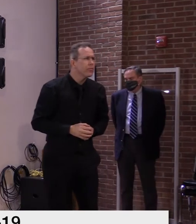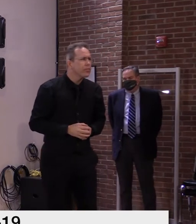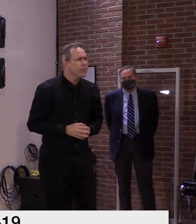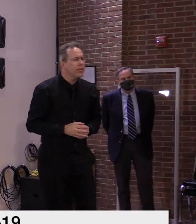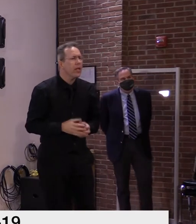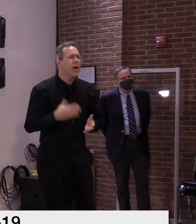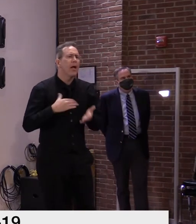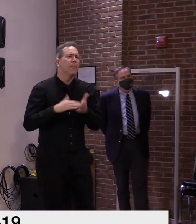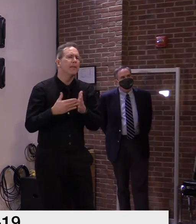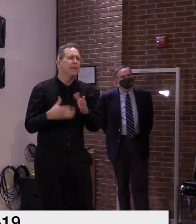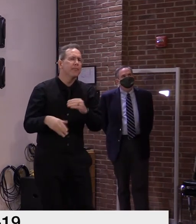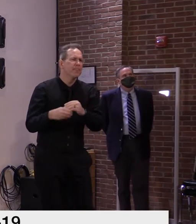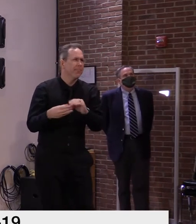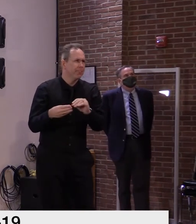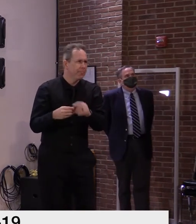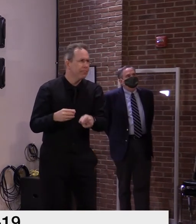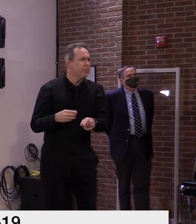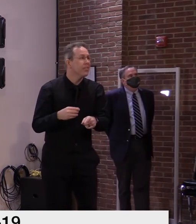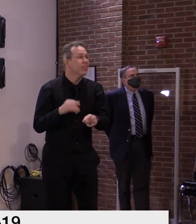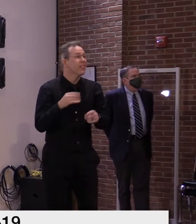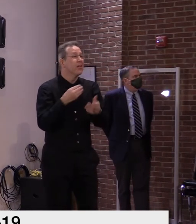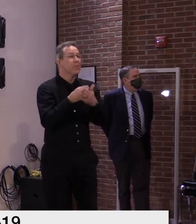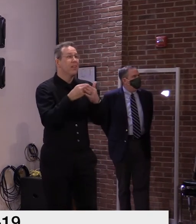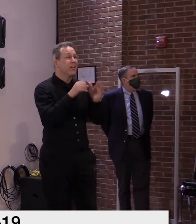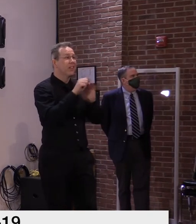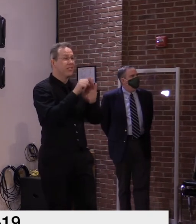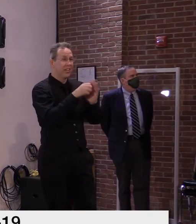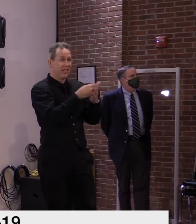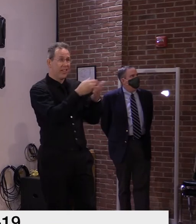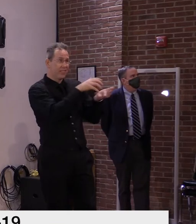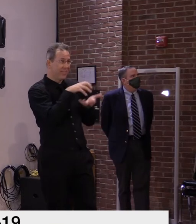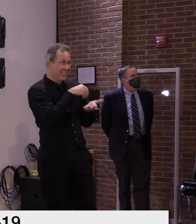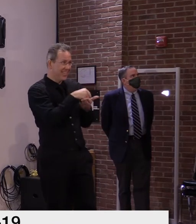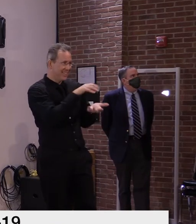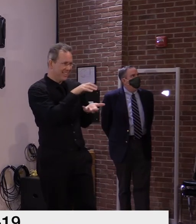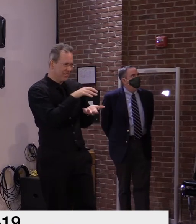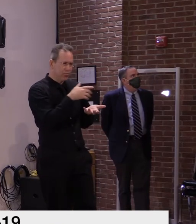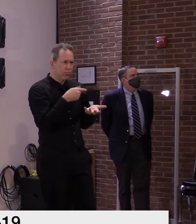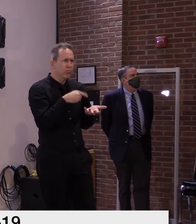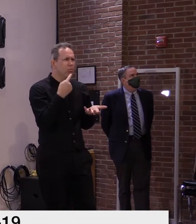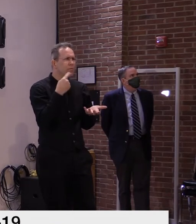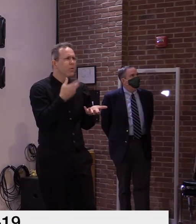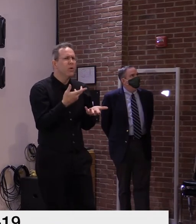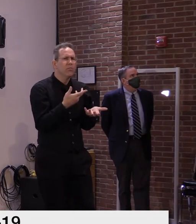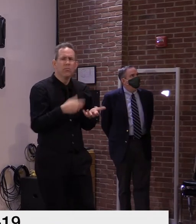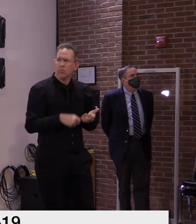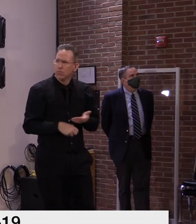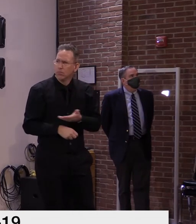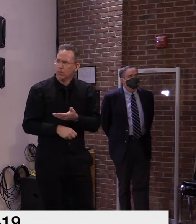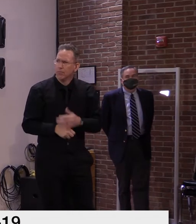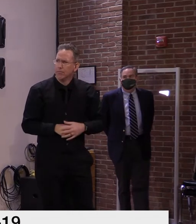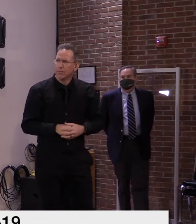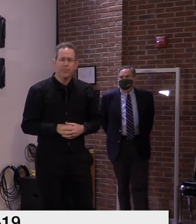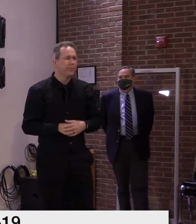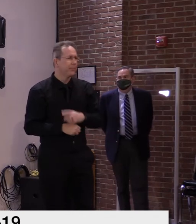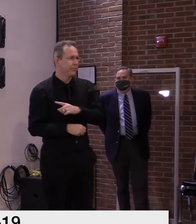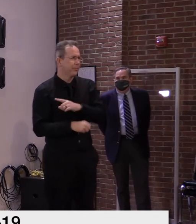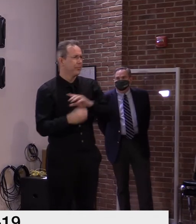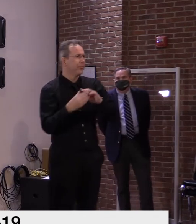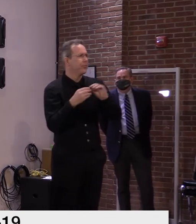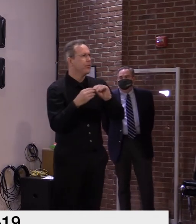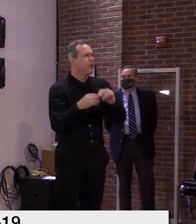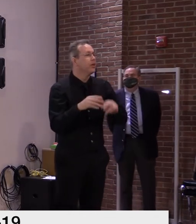and the money that the state's getting from these for-profit businesses. Again, These contracts are between the federal